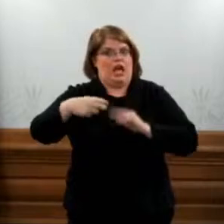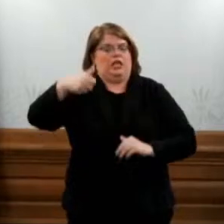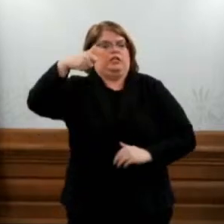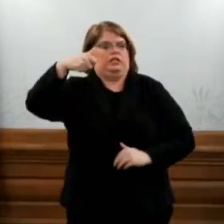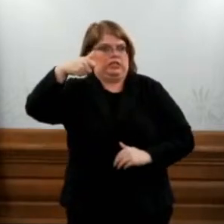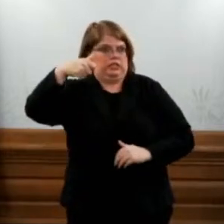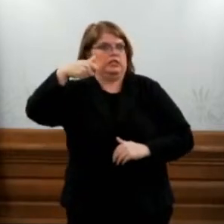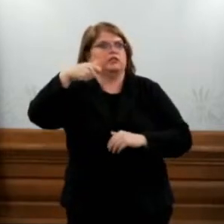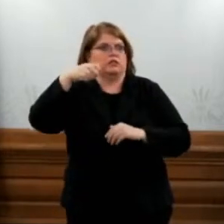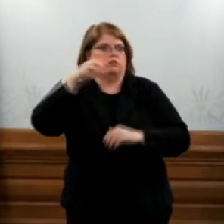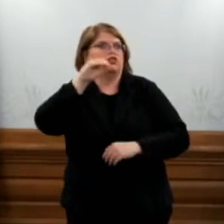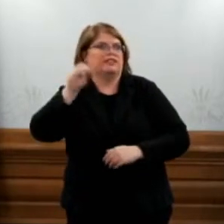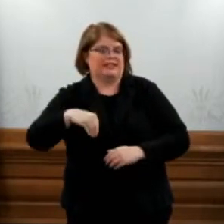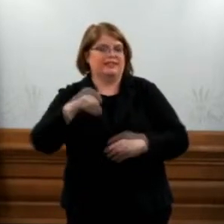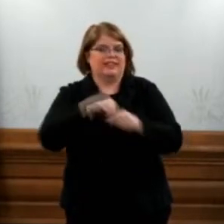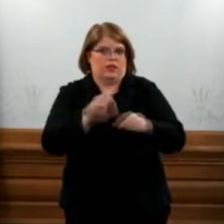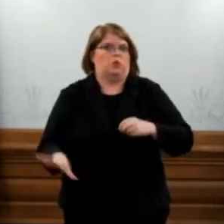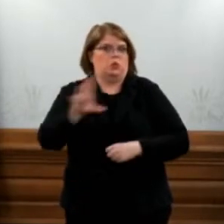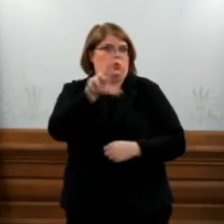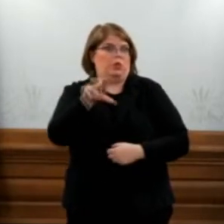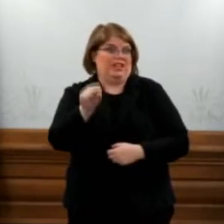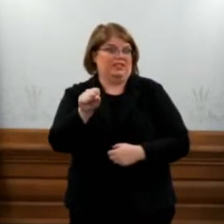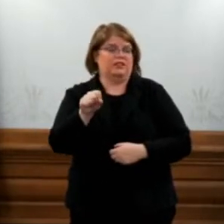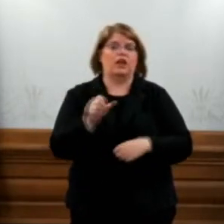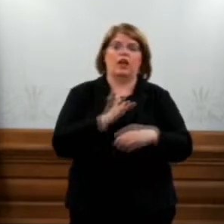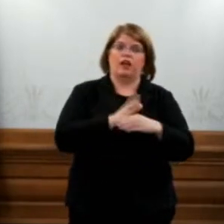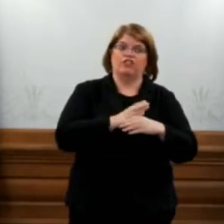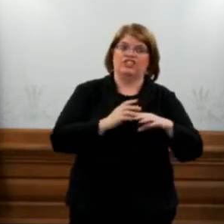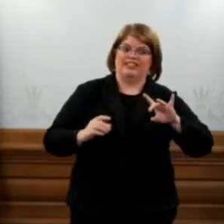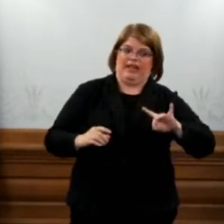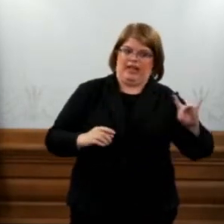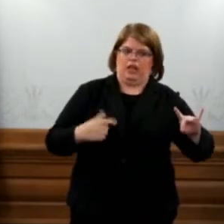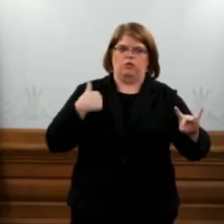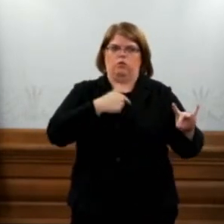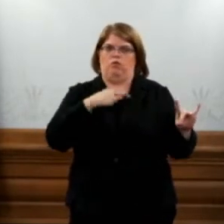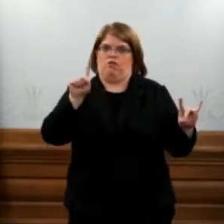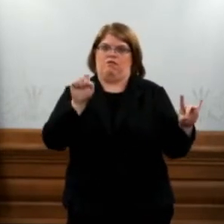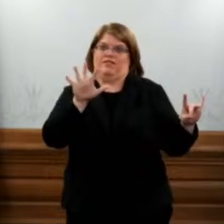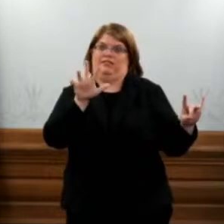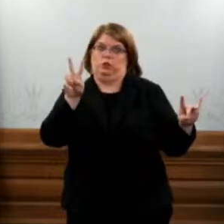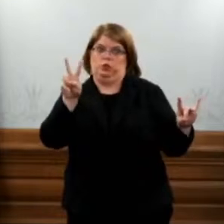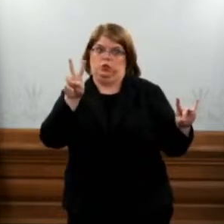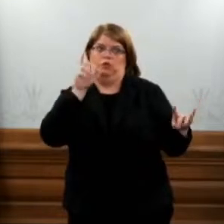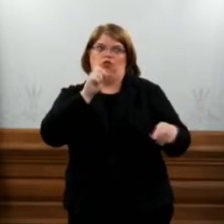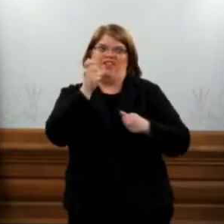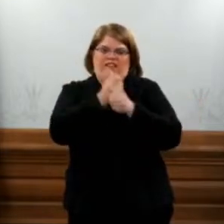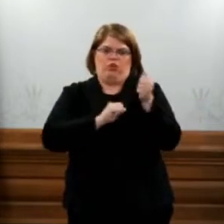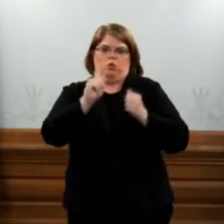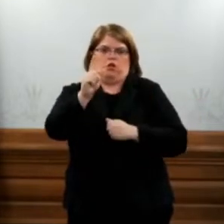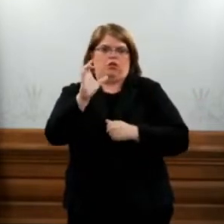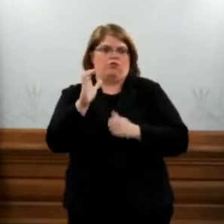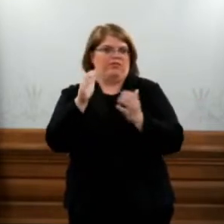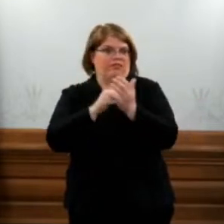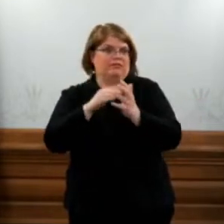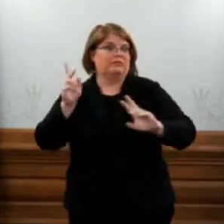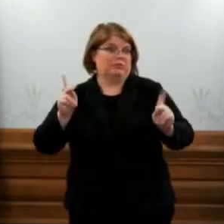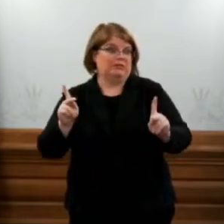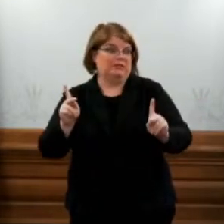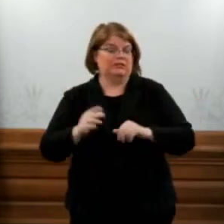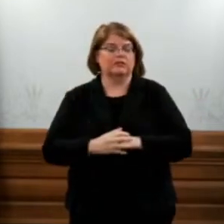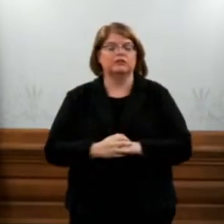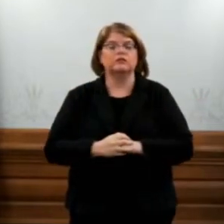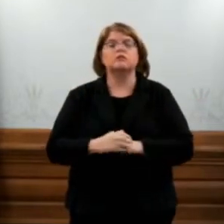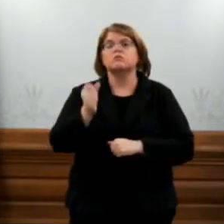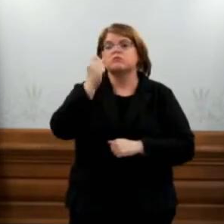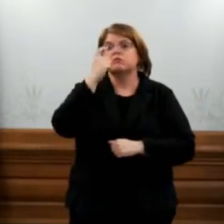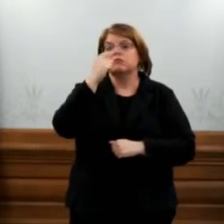The U.S. average is 88 per 100,000 compared to ours at 152 per 100,000. Also, Kansas, in the